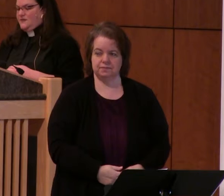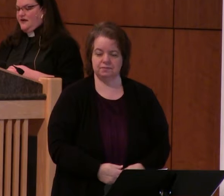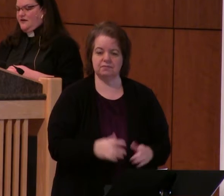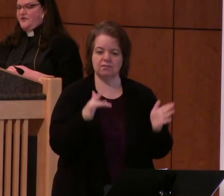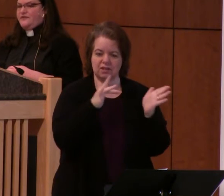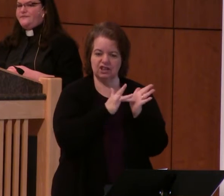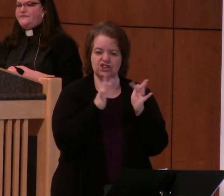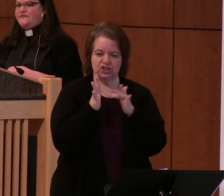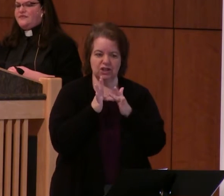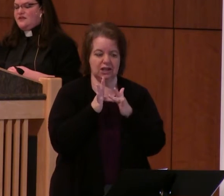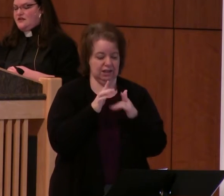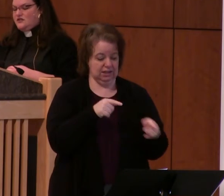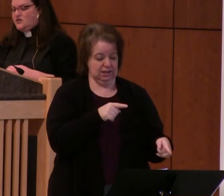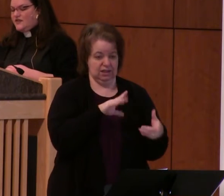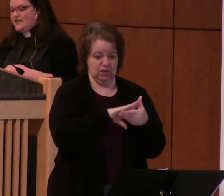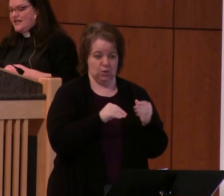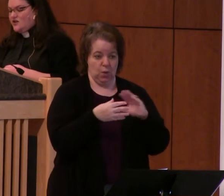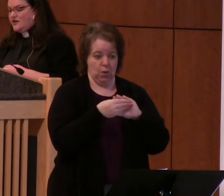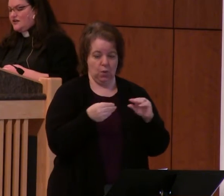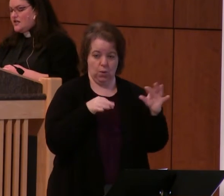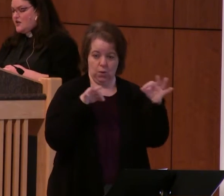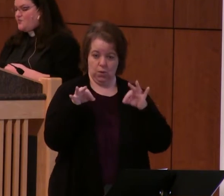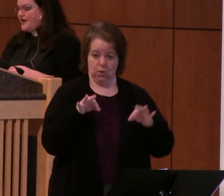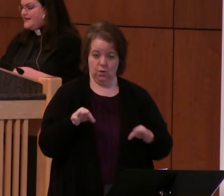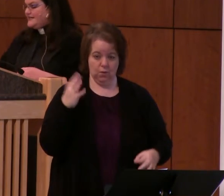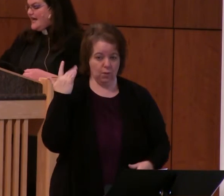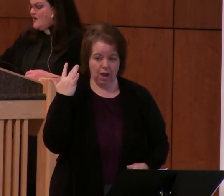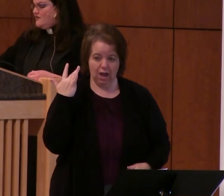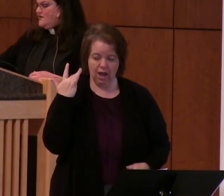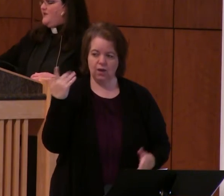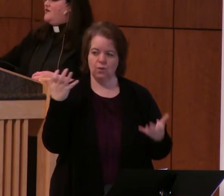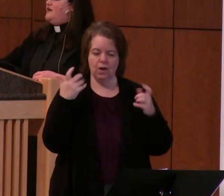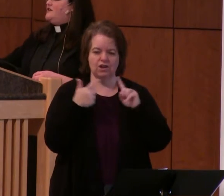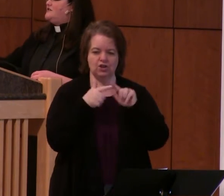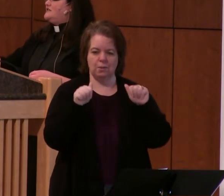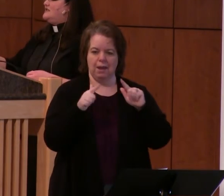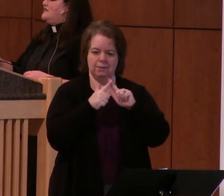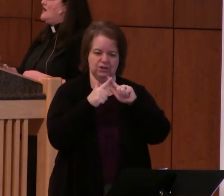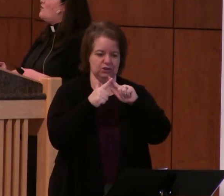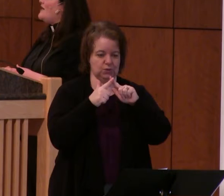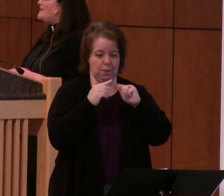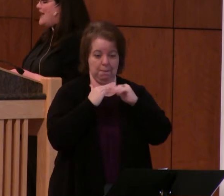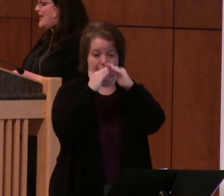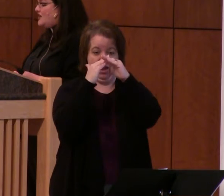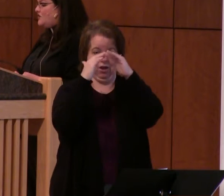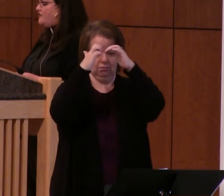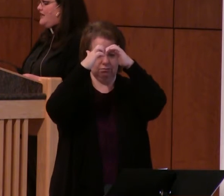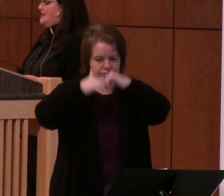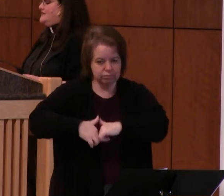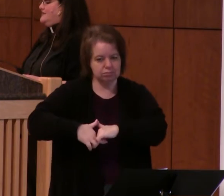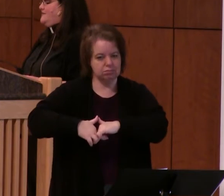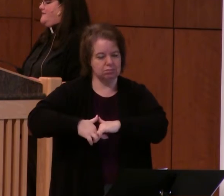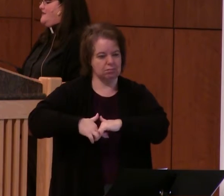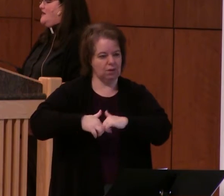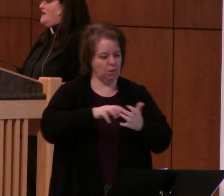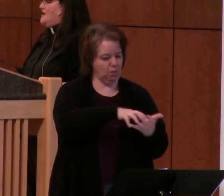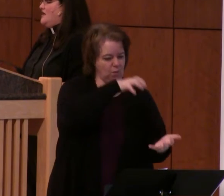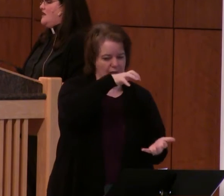Jesus told this parable so that he could break down the barriers that wealth can